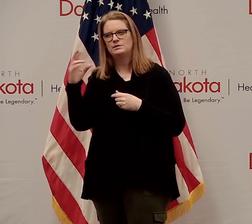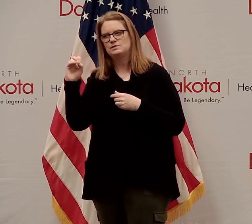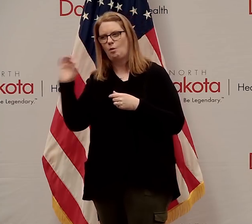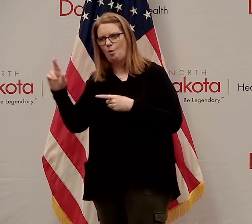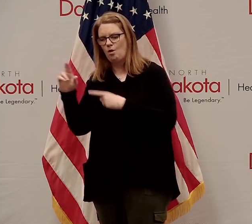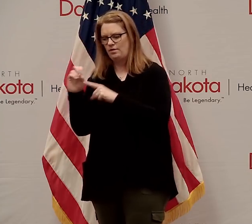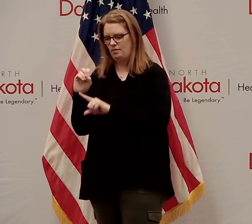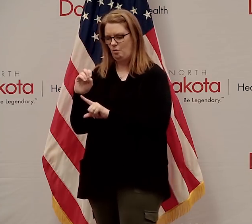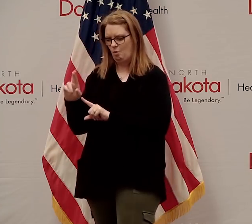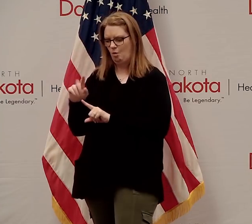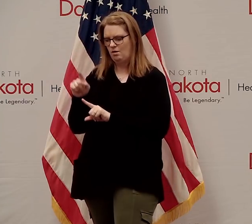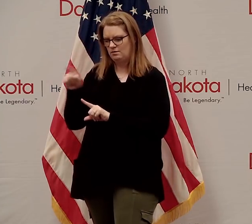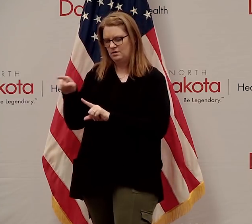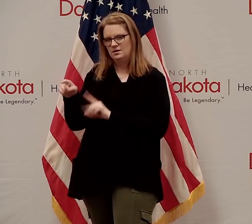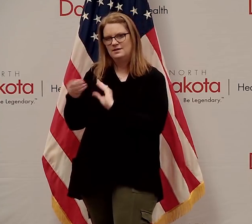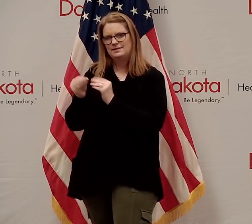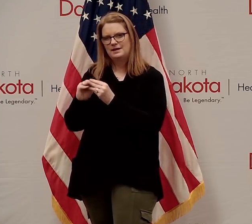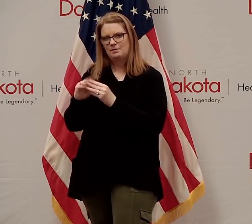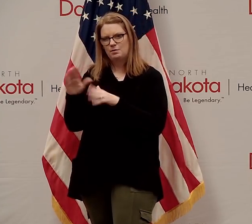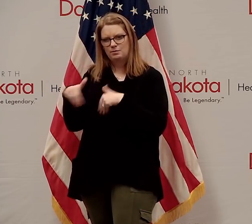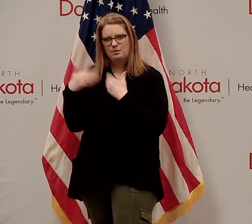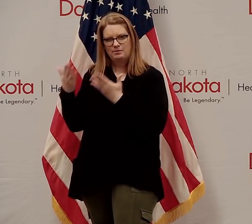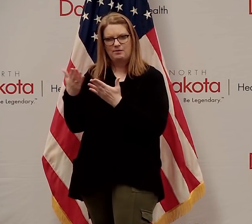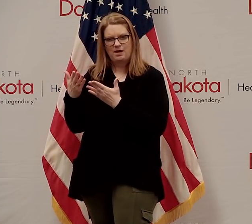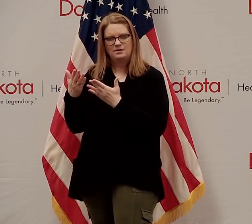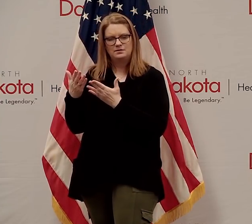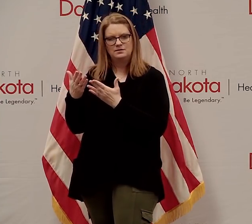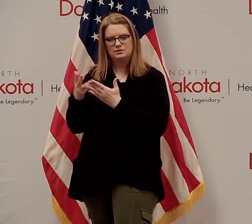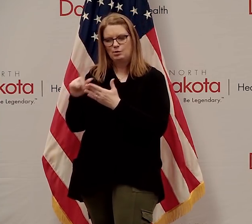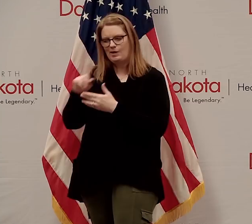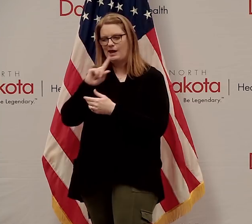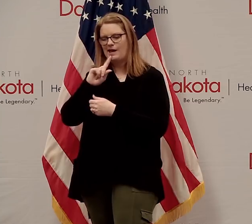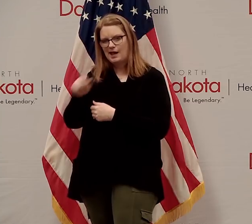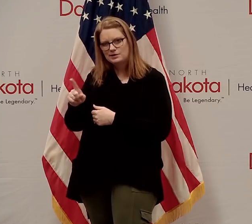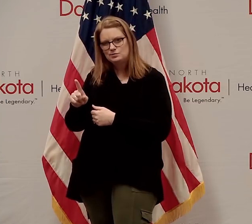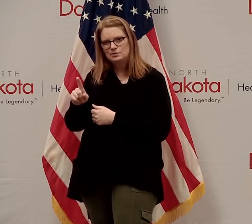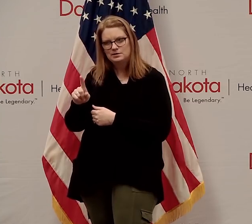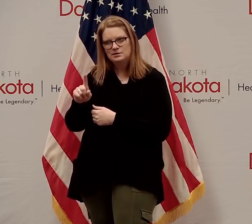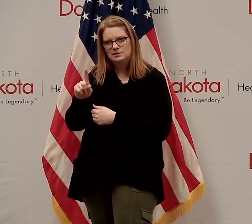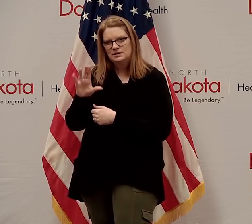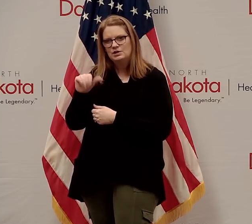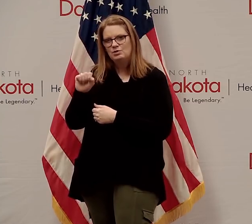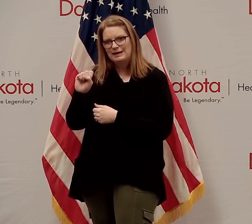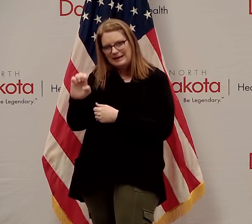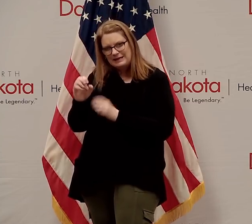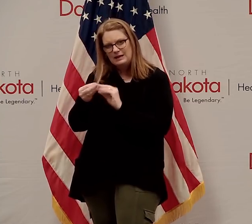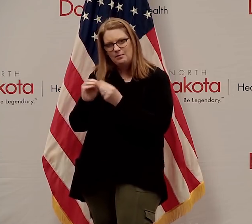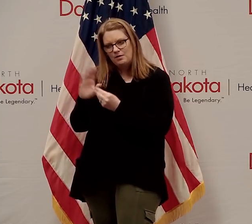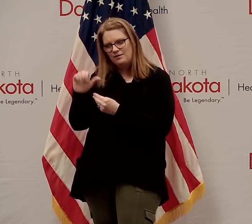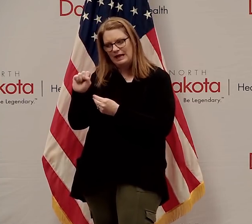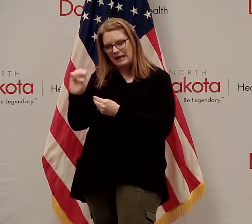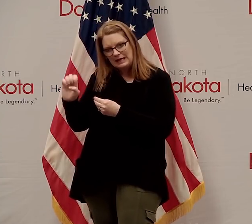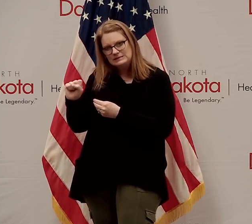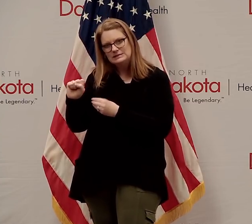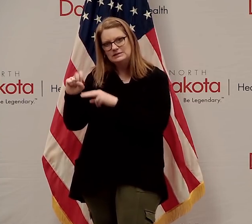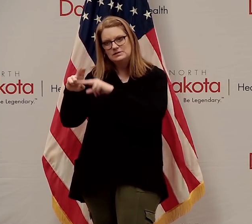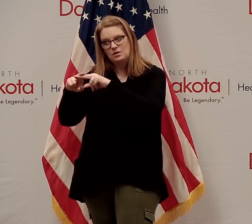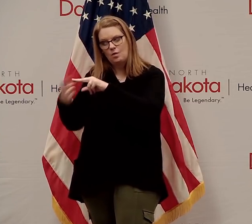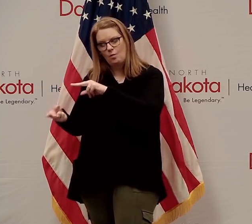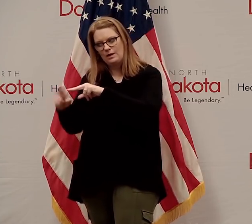or one relates to the numbers we share a lot here, which is are your case counts going